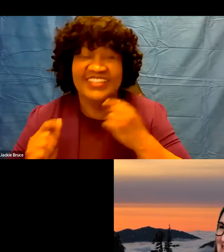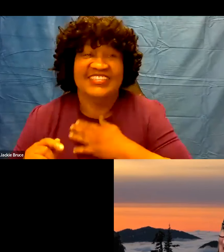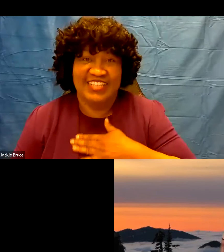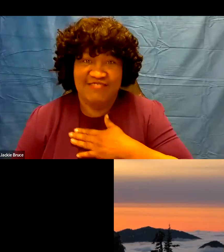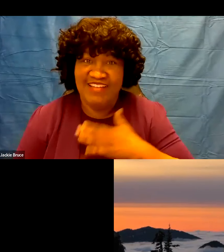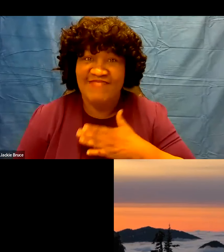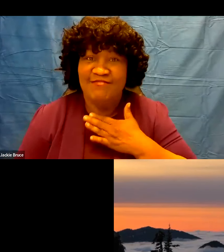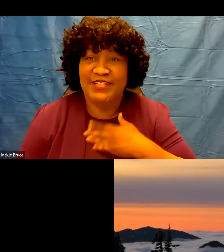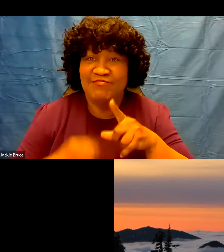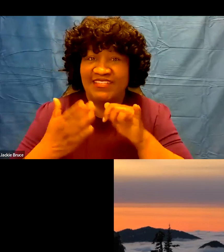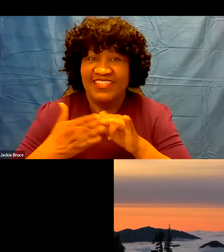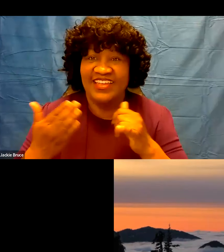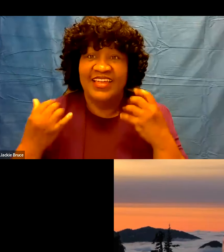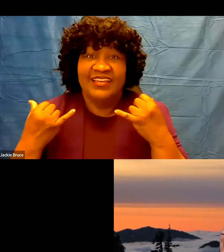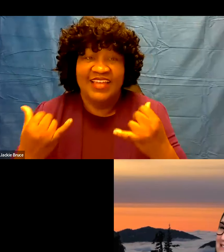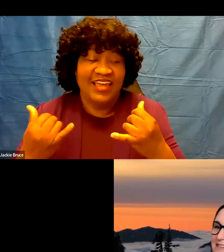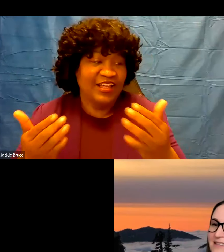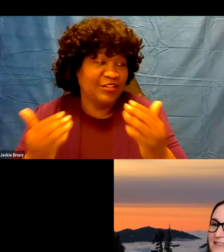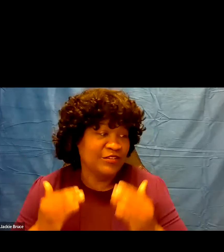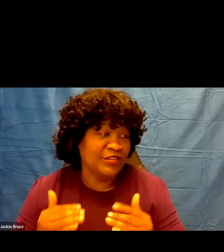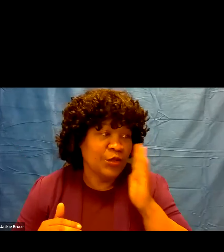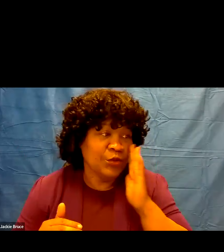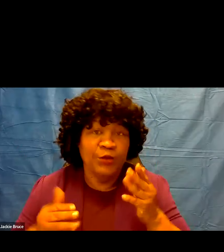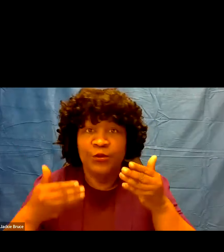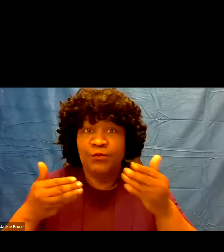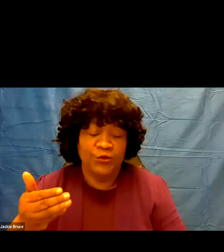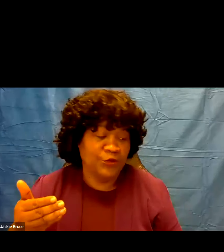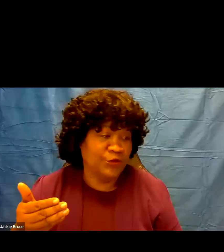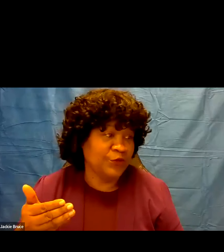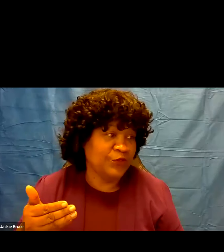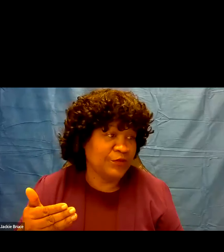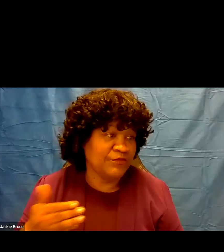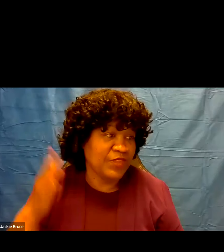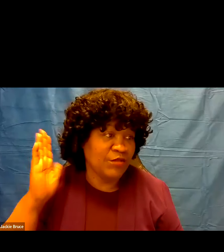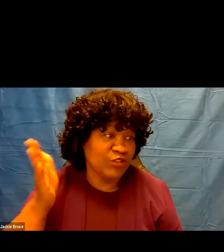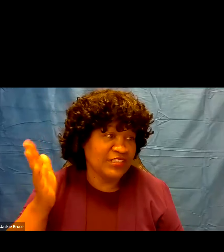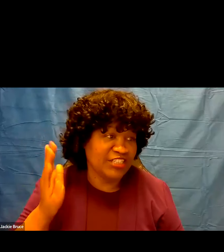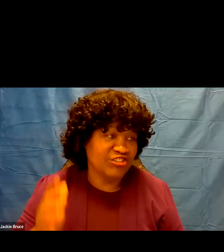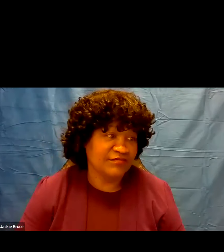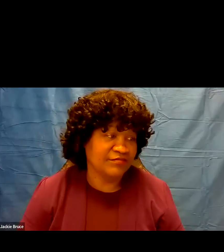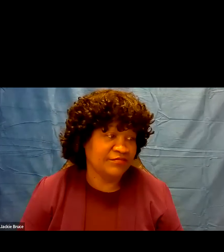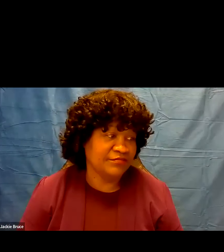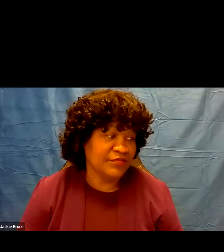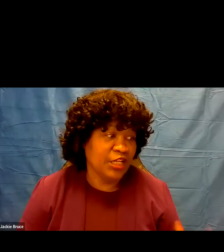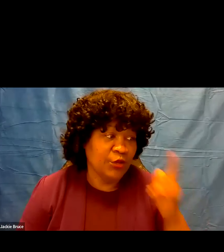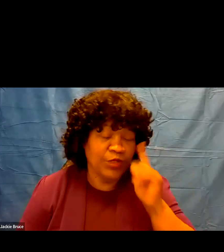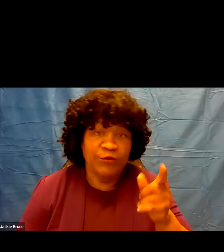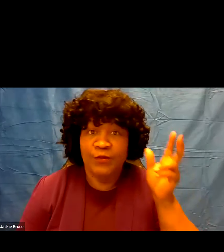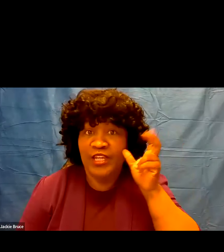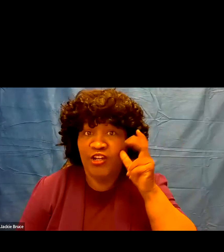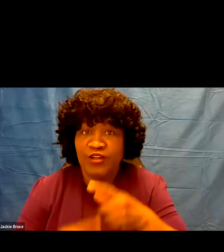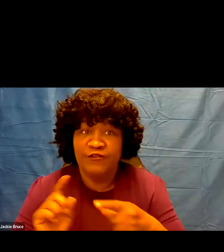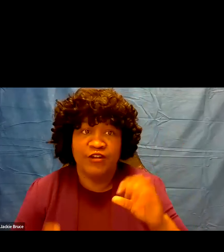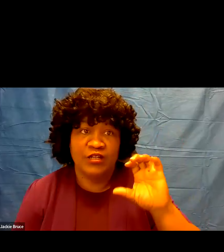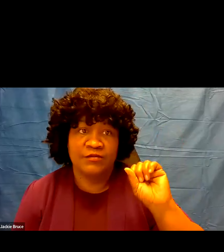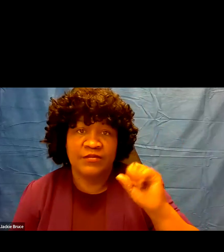that. And now we are going to move into presentation mode. So we're going to be hearing from